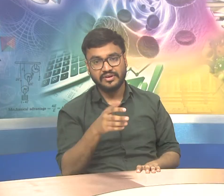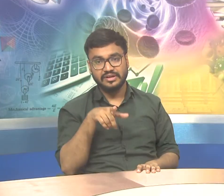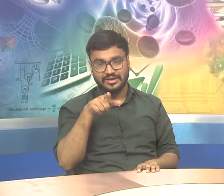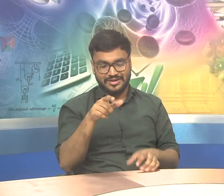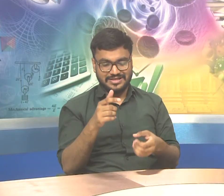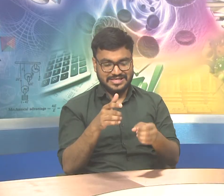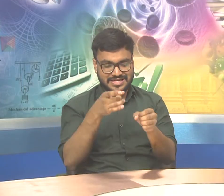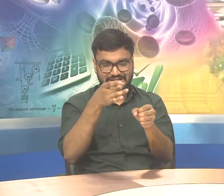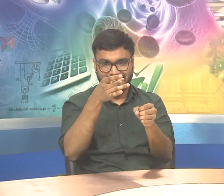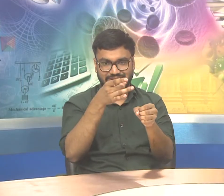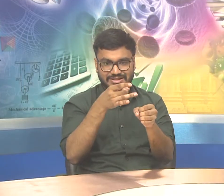pendulum